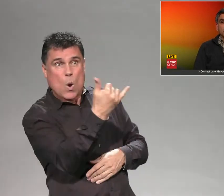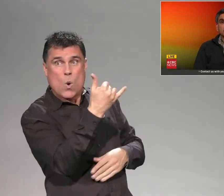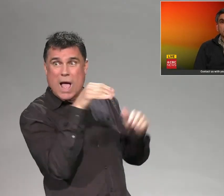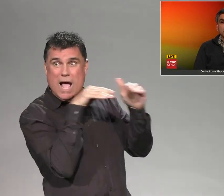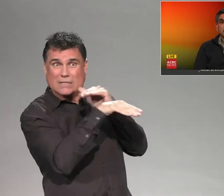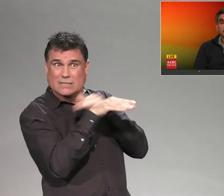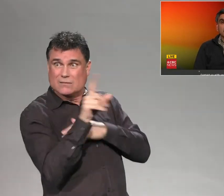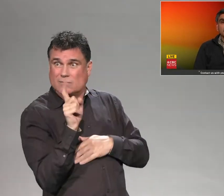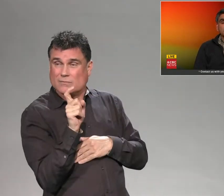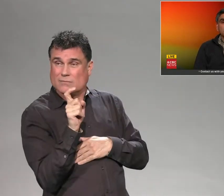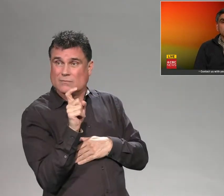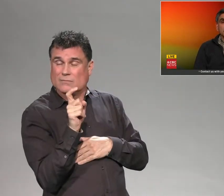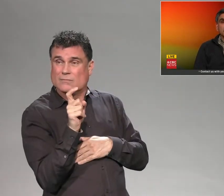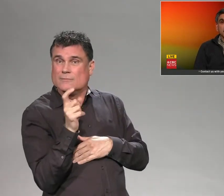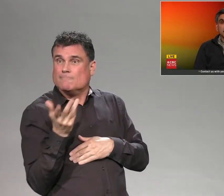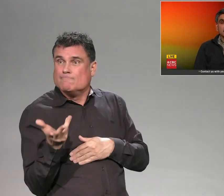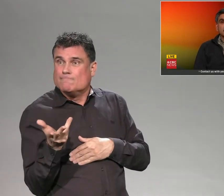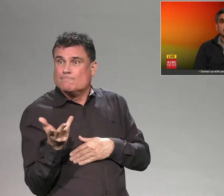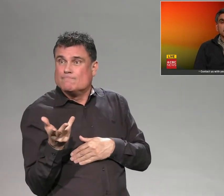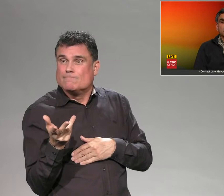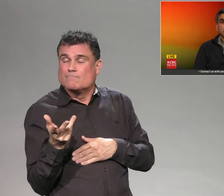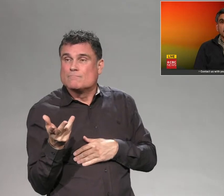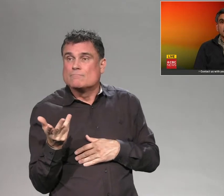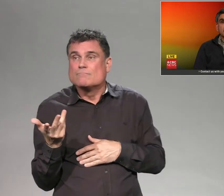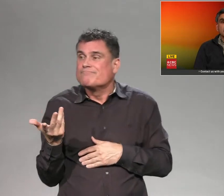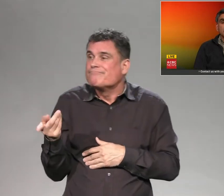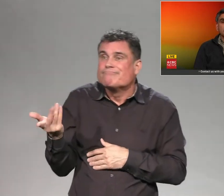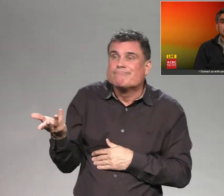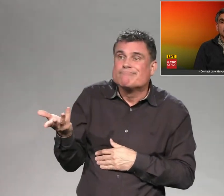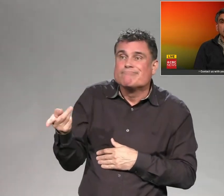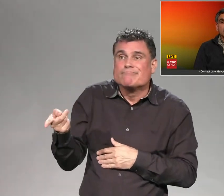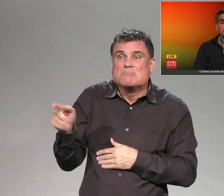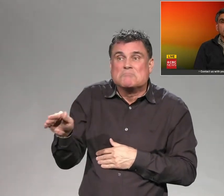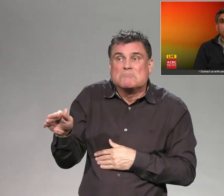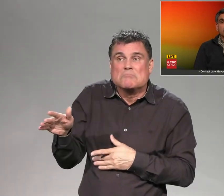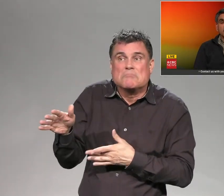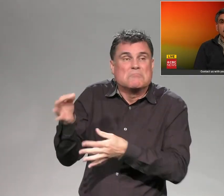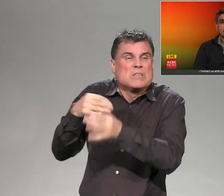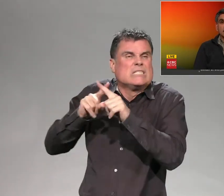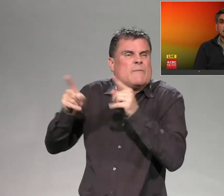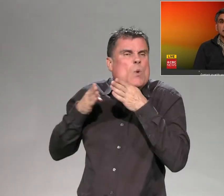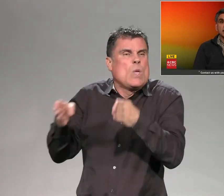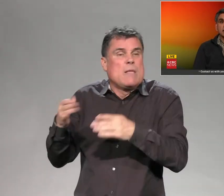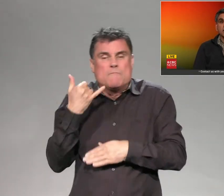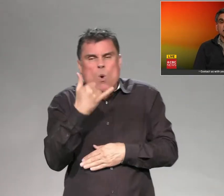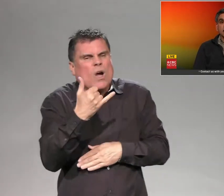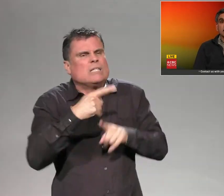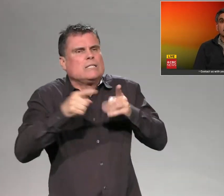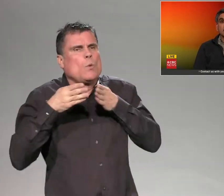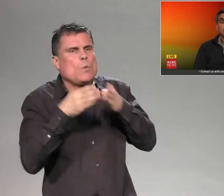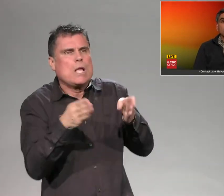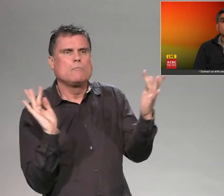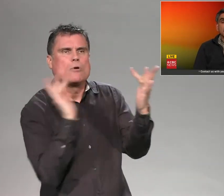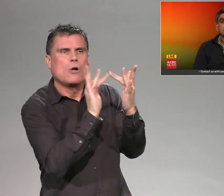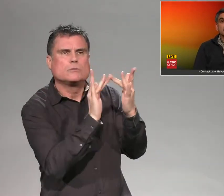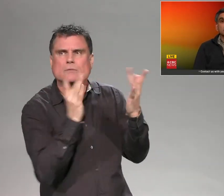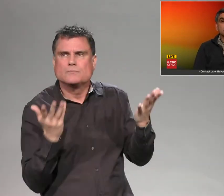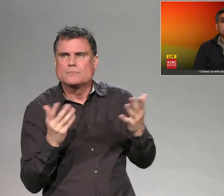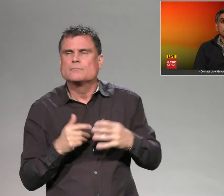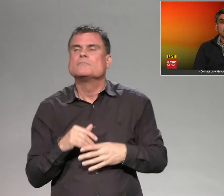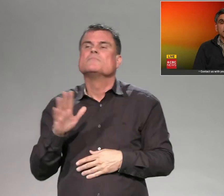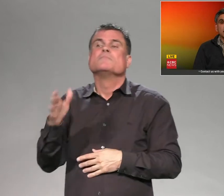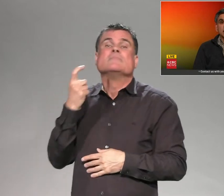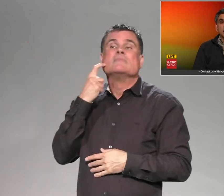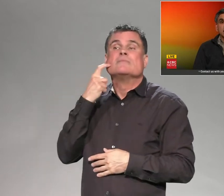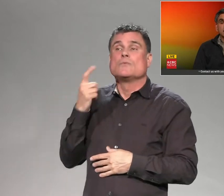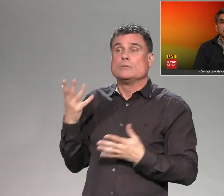outreach networks, where these people would be recognized in some other way. And then they would either be brought to a vaccination center or a clinic, or the vaccines would